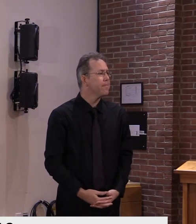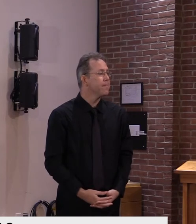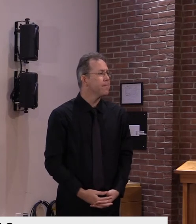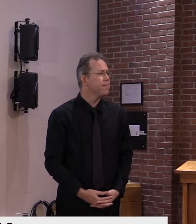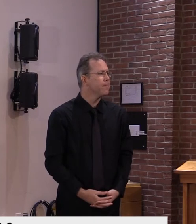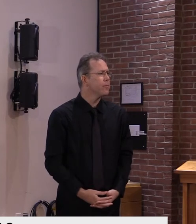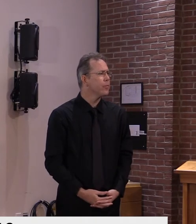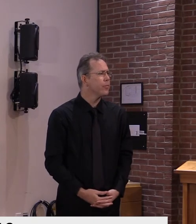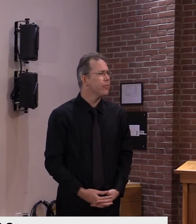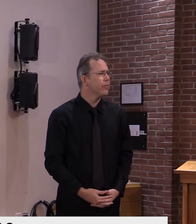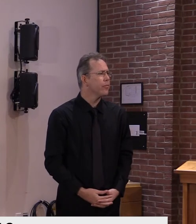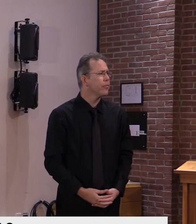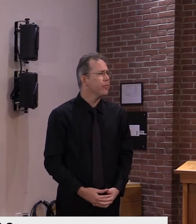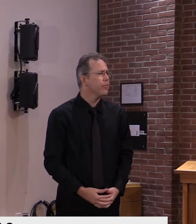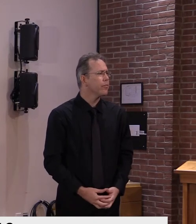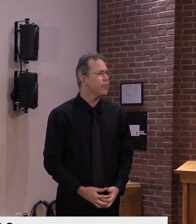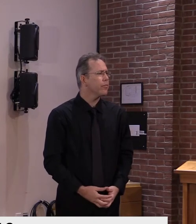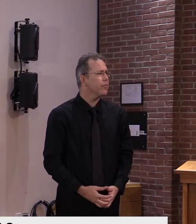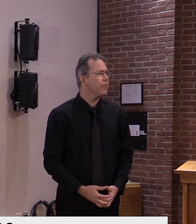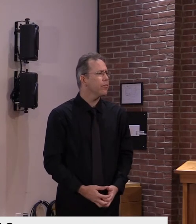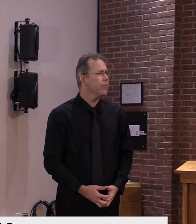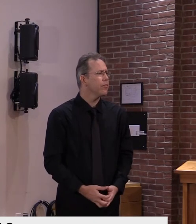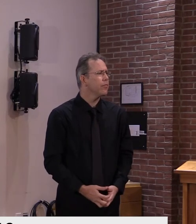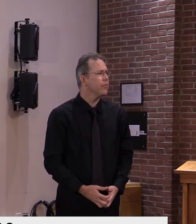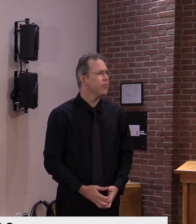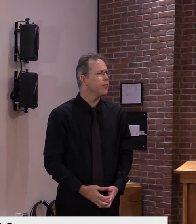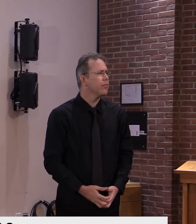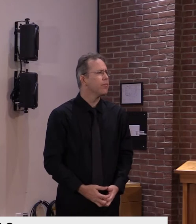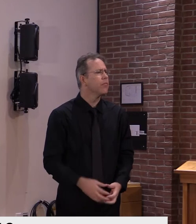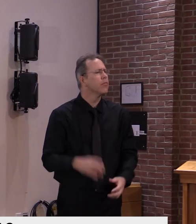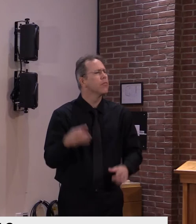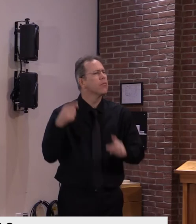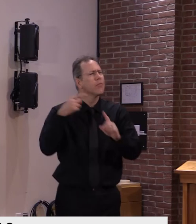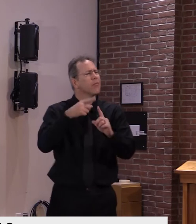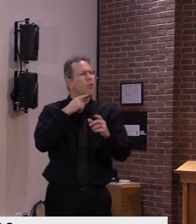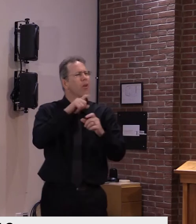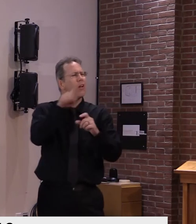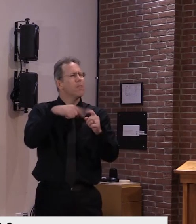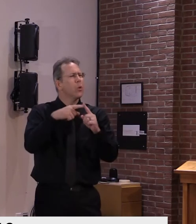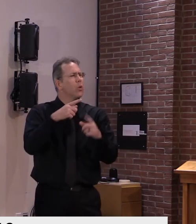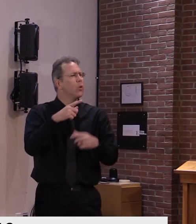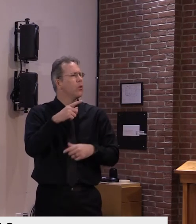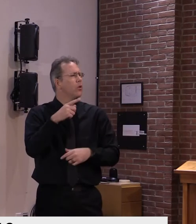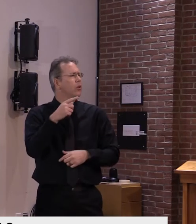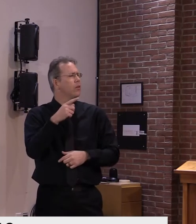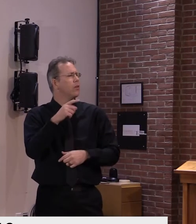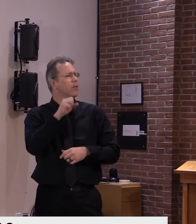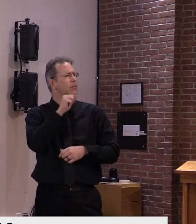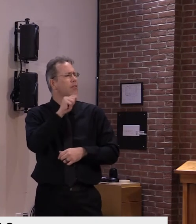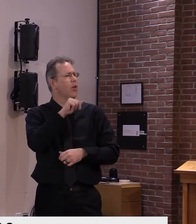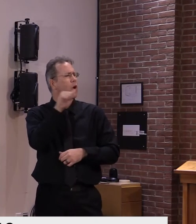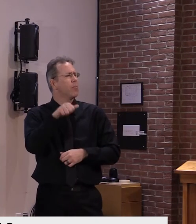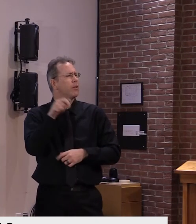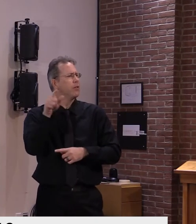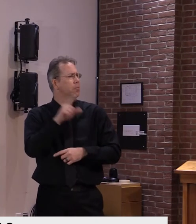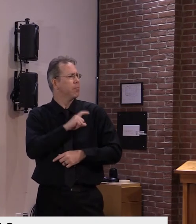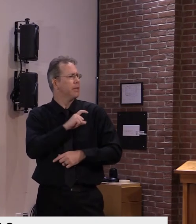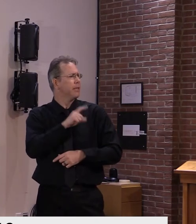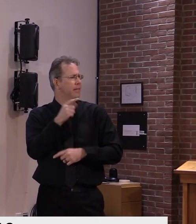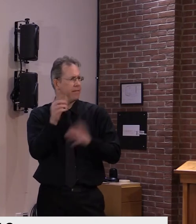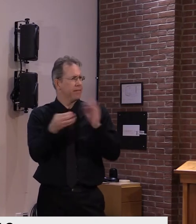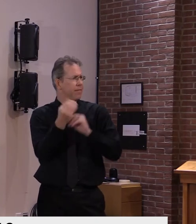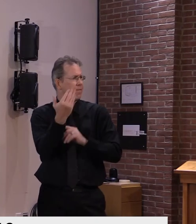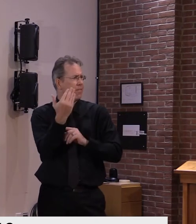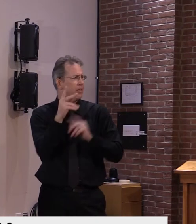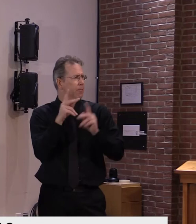or were there agencies like St. Albans, Swan, police, sheriff, federal agencies, or any drug task force that have